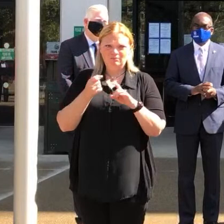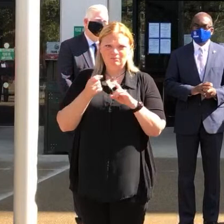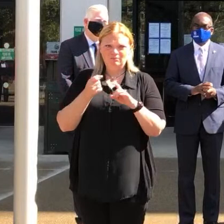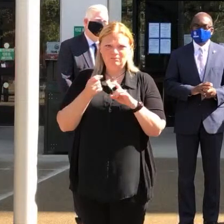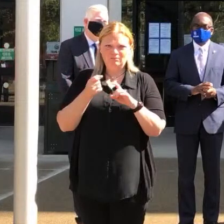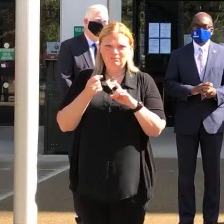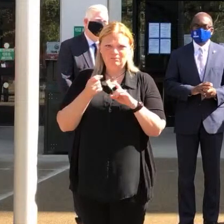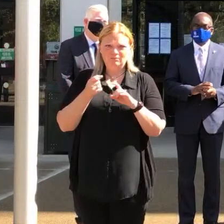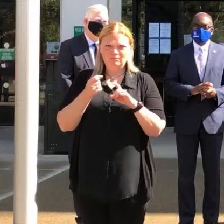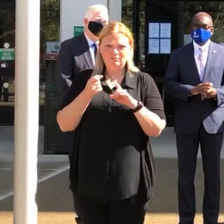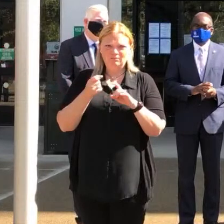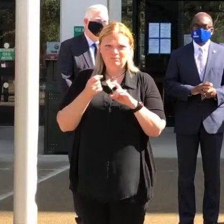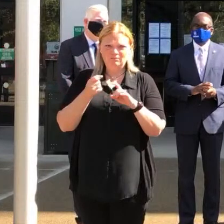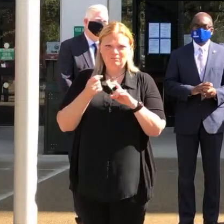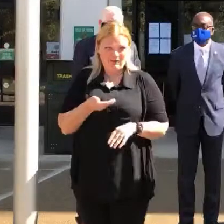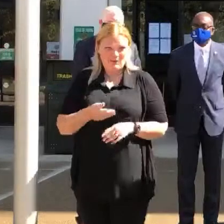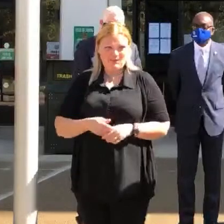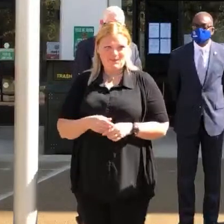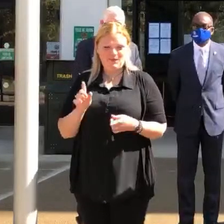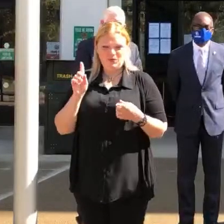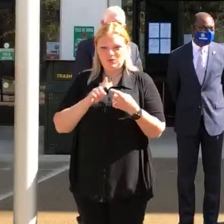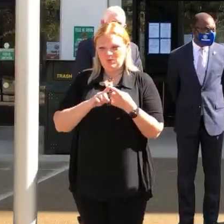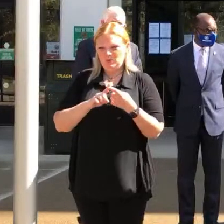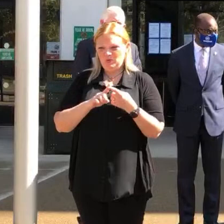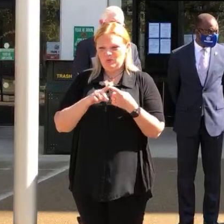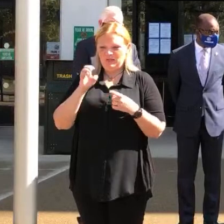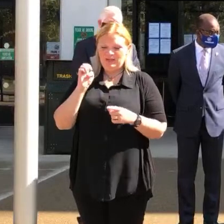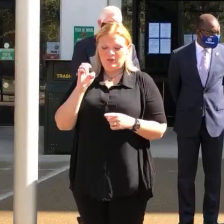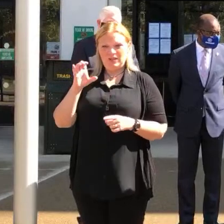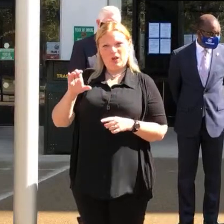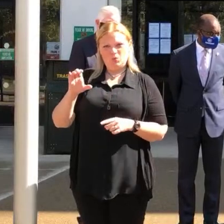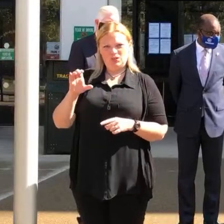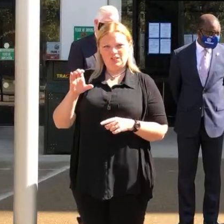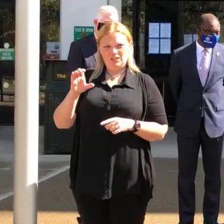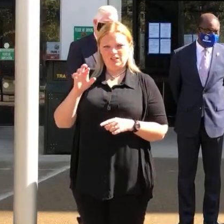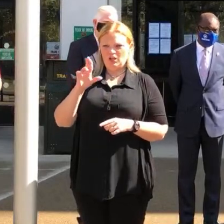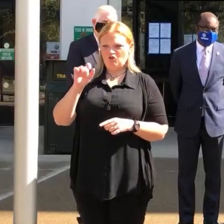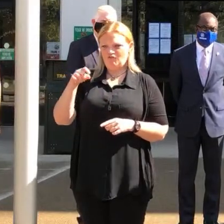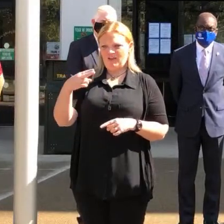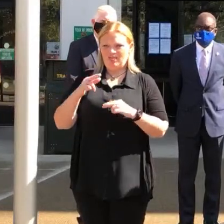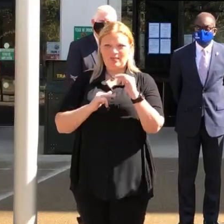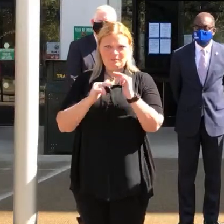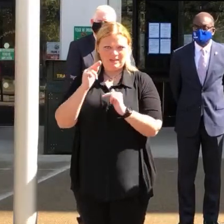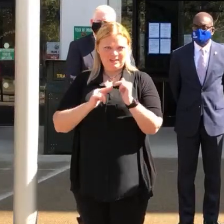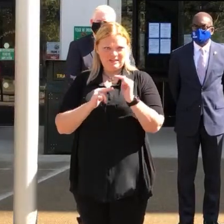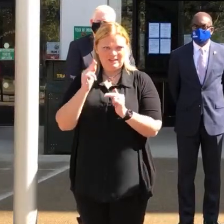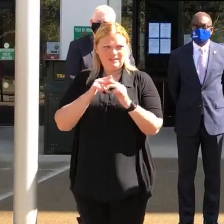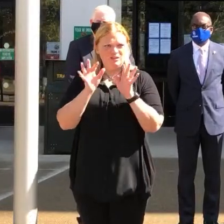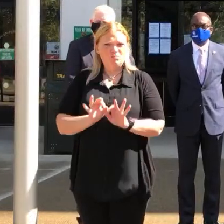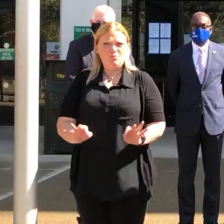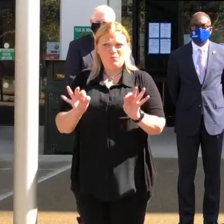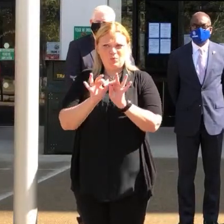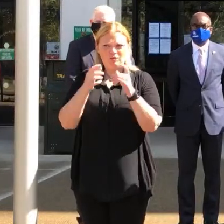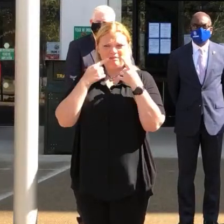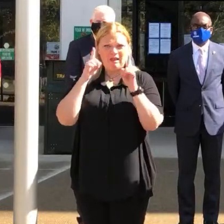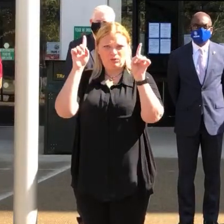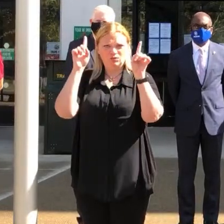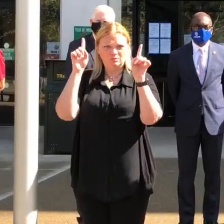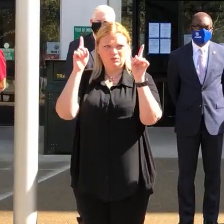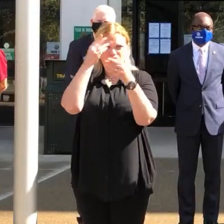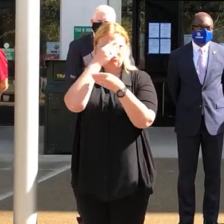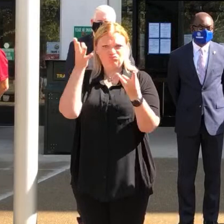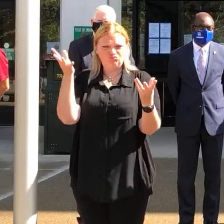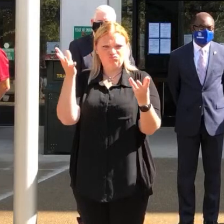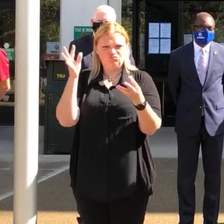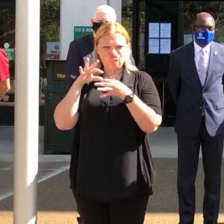good afternoon and welcome to the Erie County Rath Building as we make an important announcement in